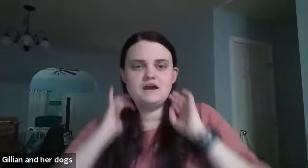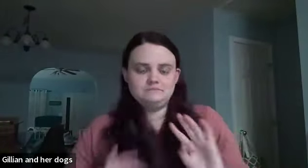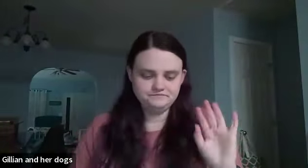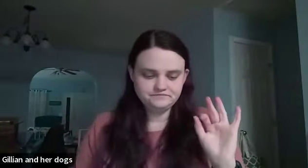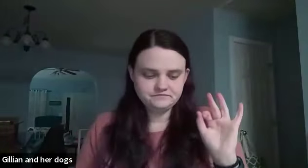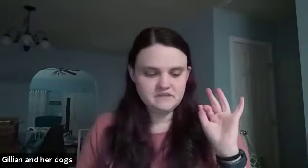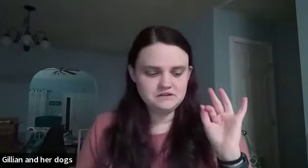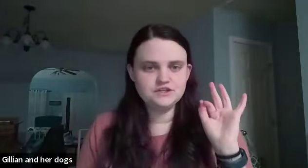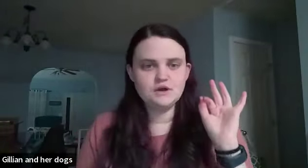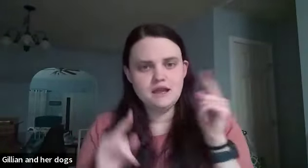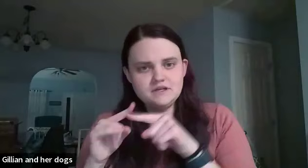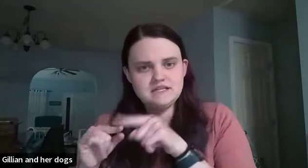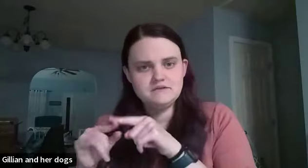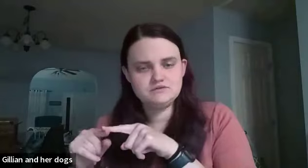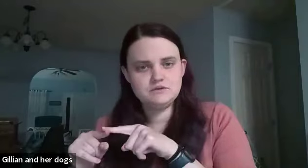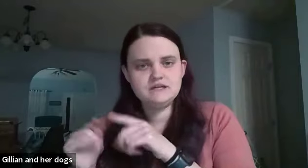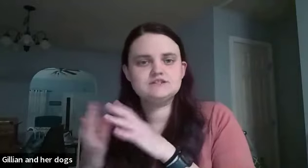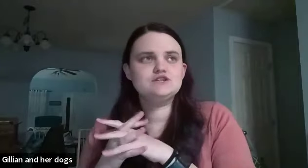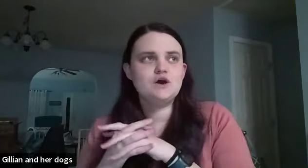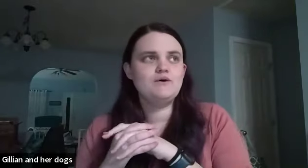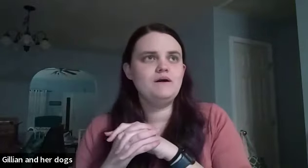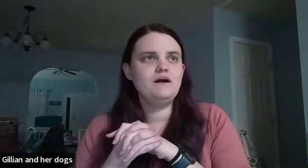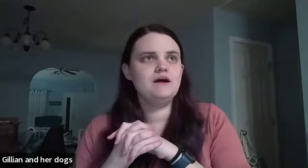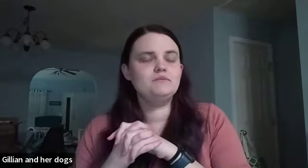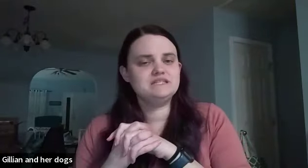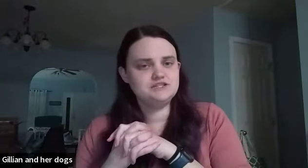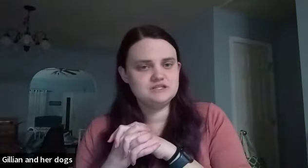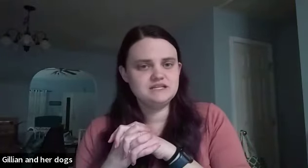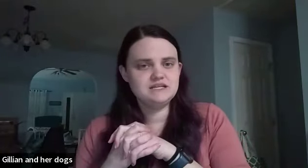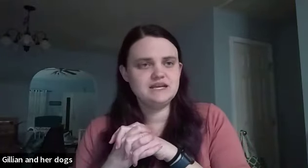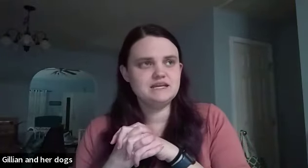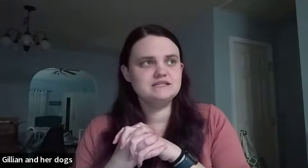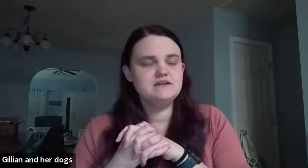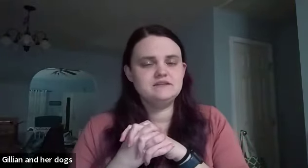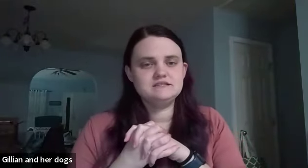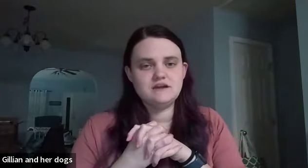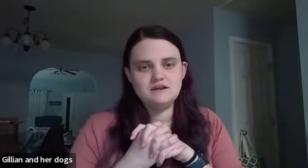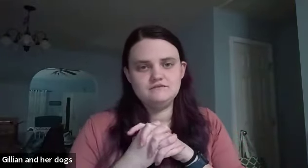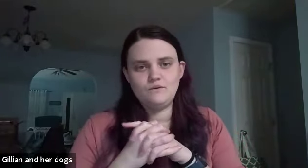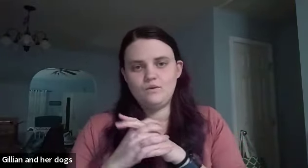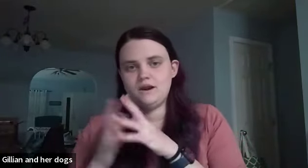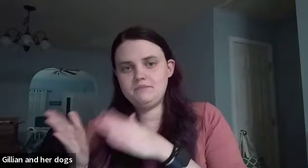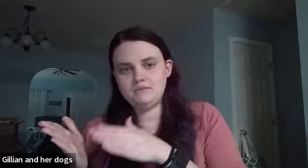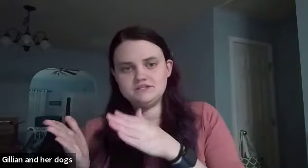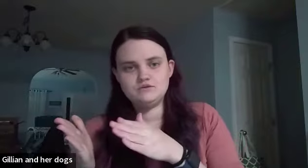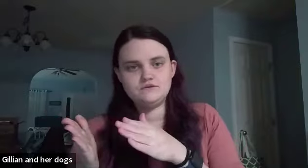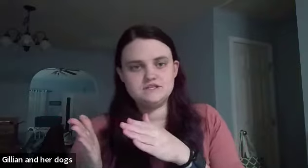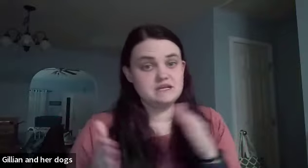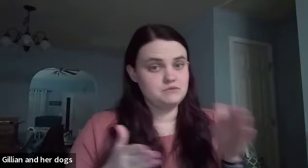Okay. So I am going to stay on this real quick. So, what's interesting is the sign for a public school versus a